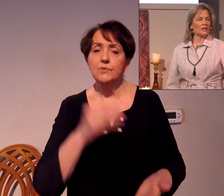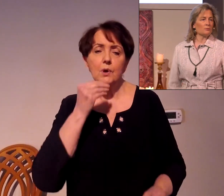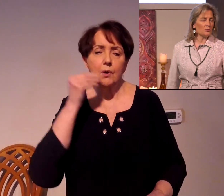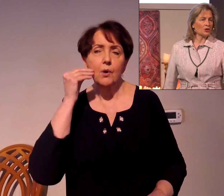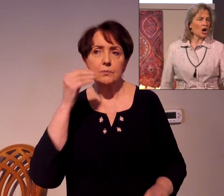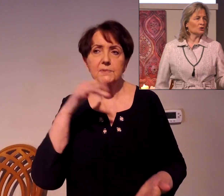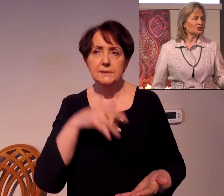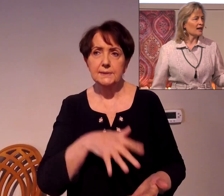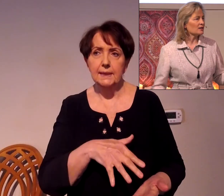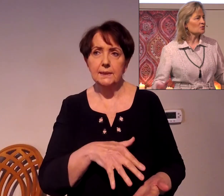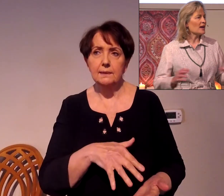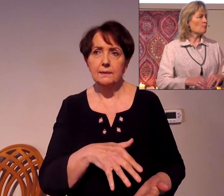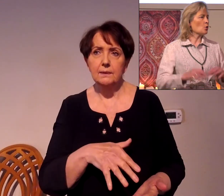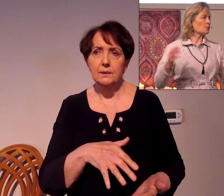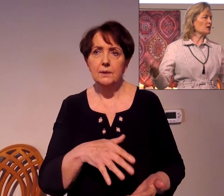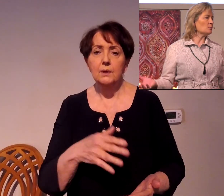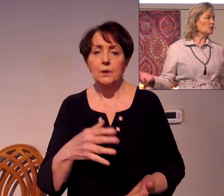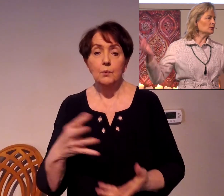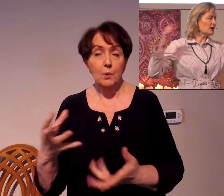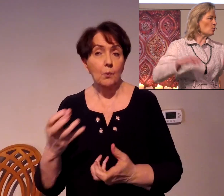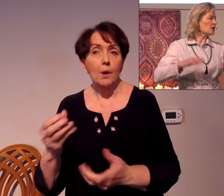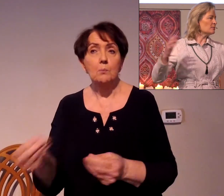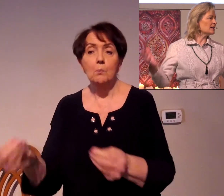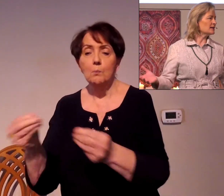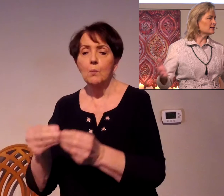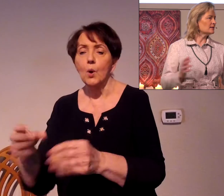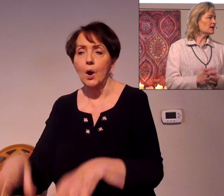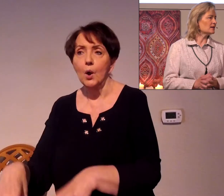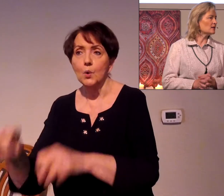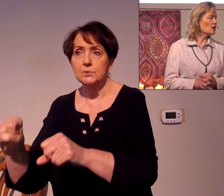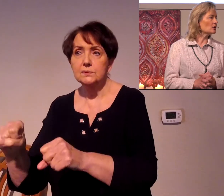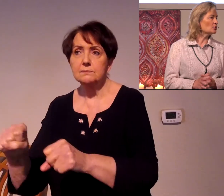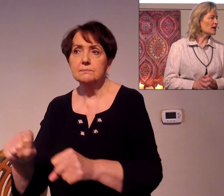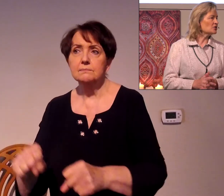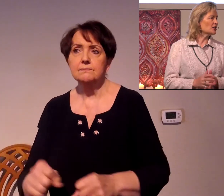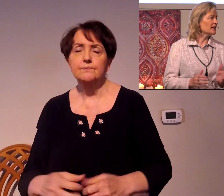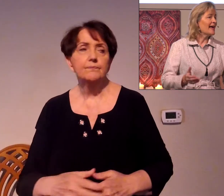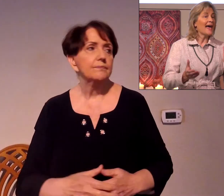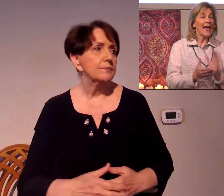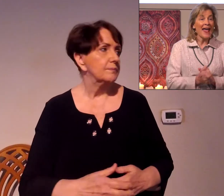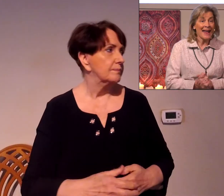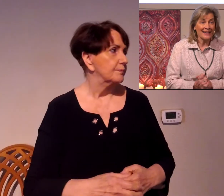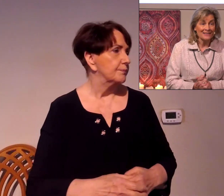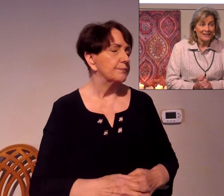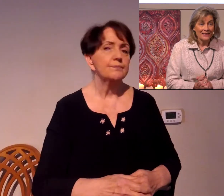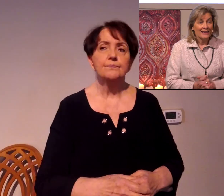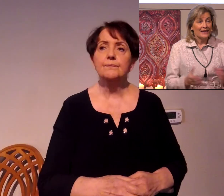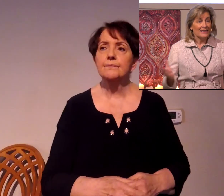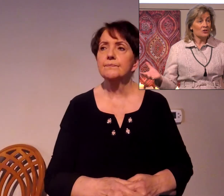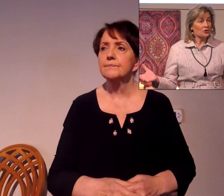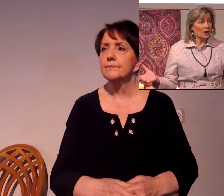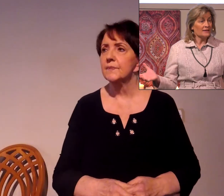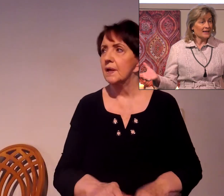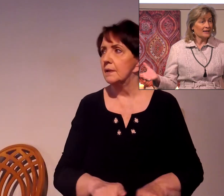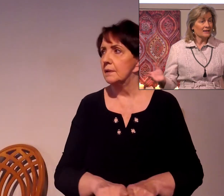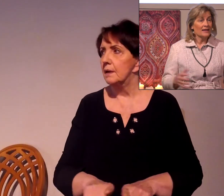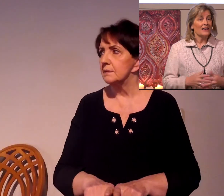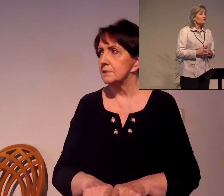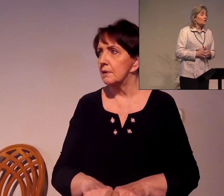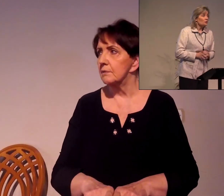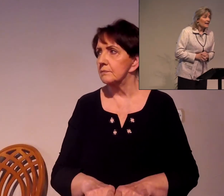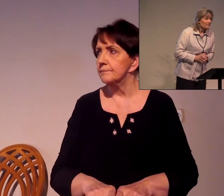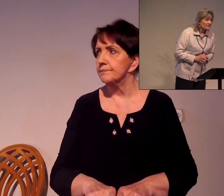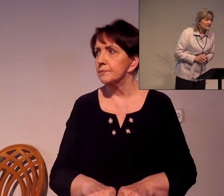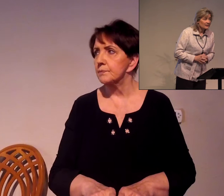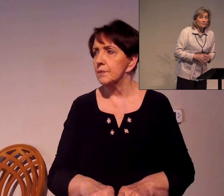also wanting people to host that because we have more people that want to be in it than a location. And here's a great thing.